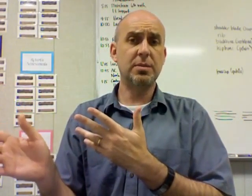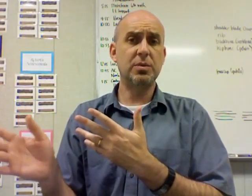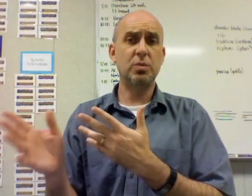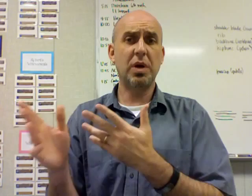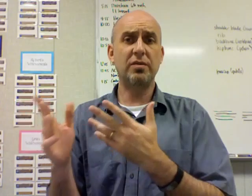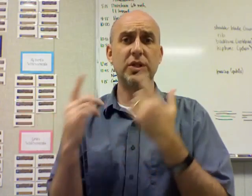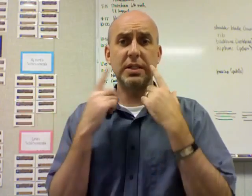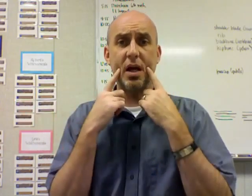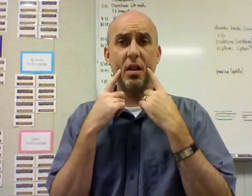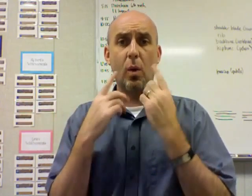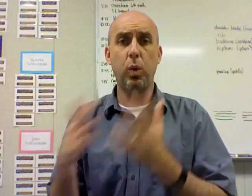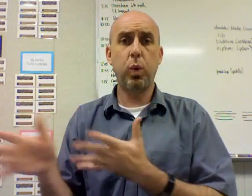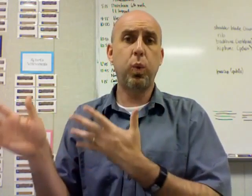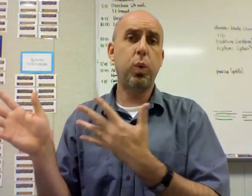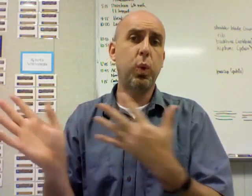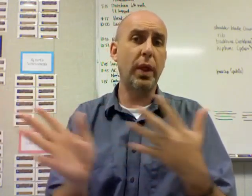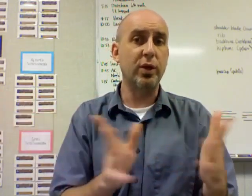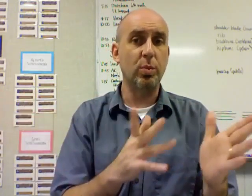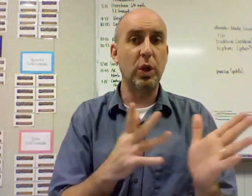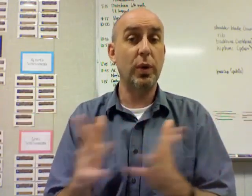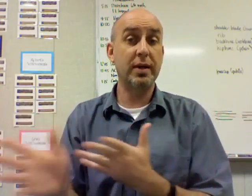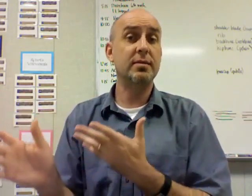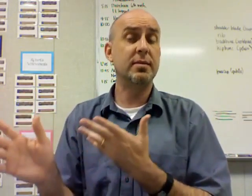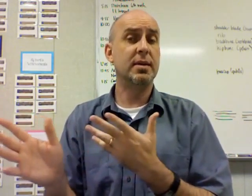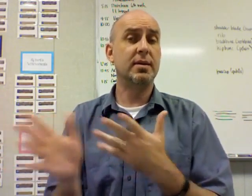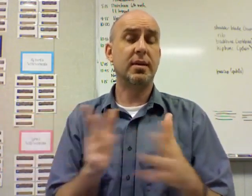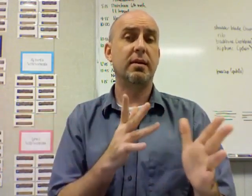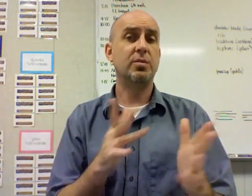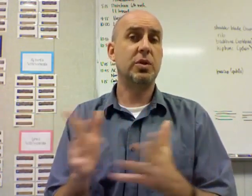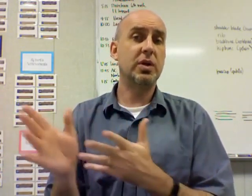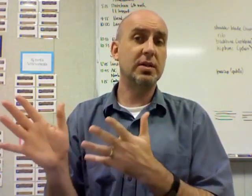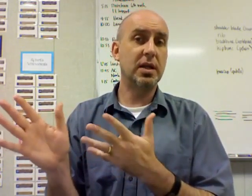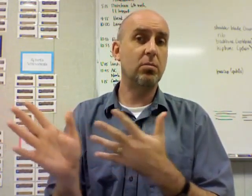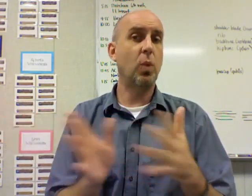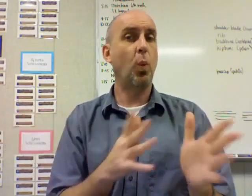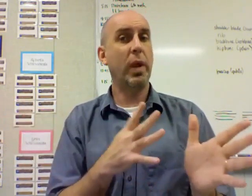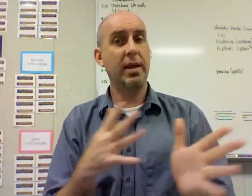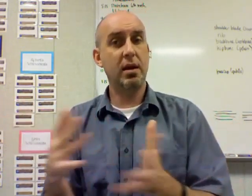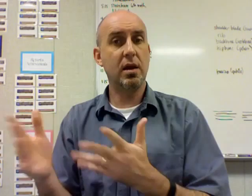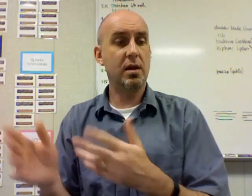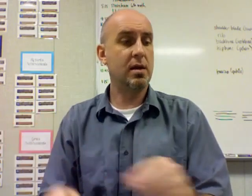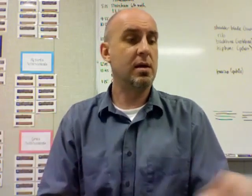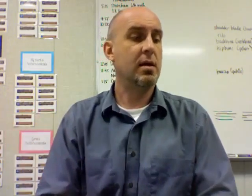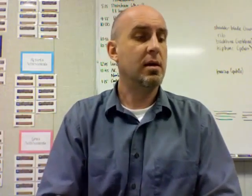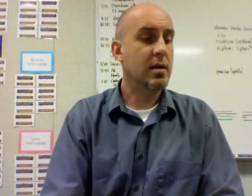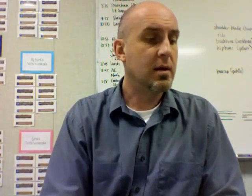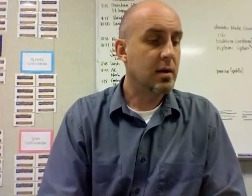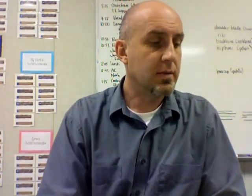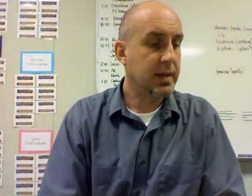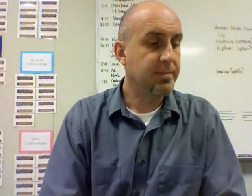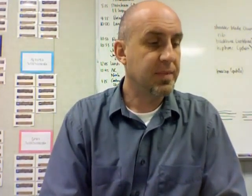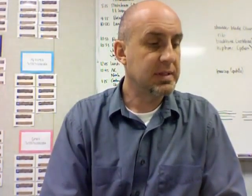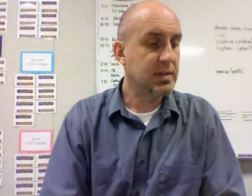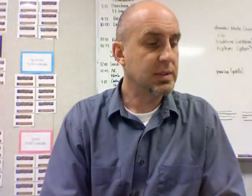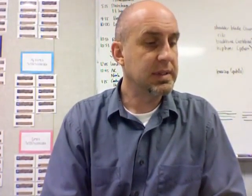Sometimes you puff cheeks out, like you're blowing, and help show the concept. Wind. All right, let's see what's